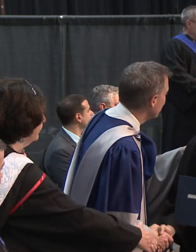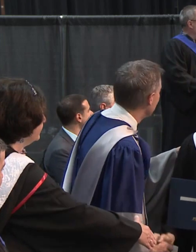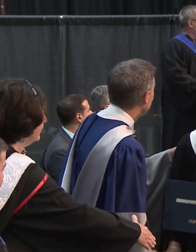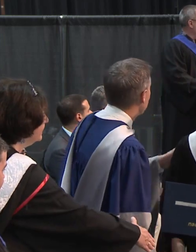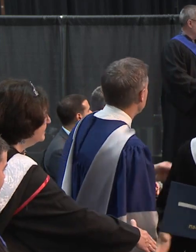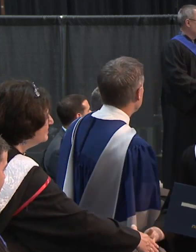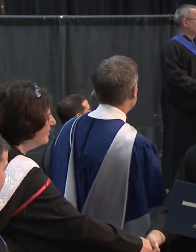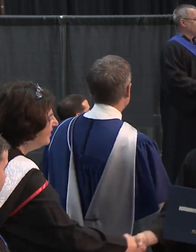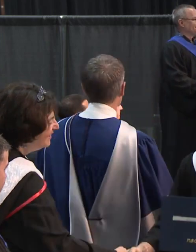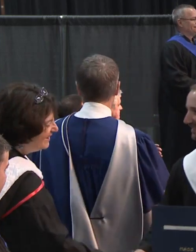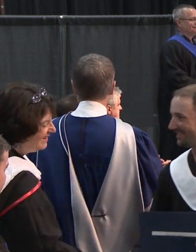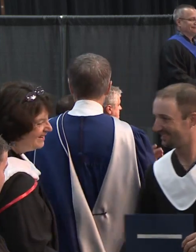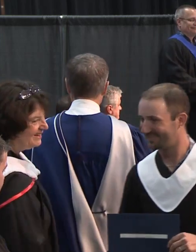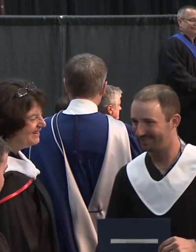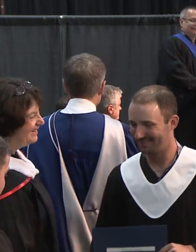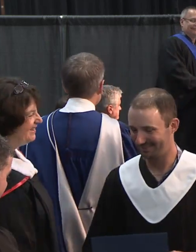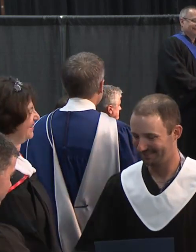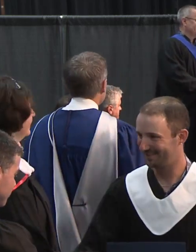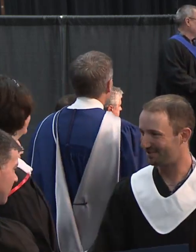Skylar O'Connell.